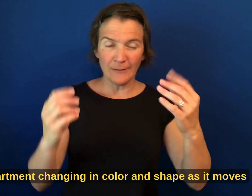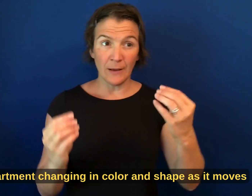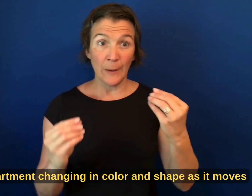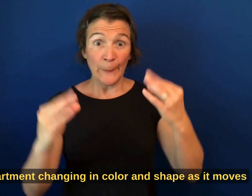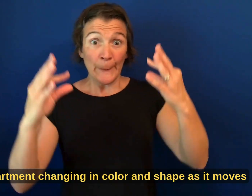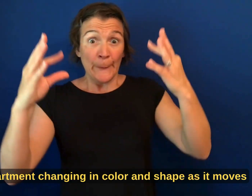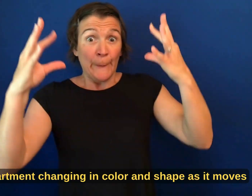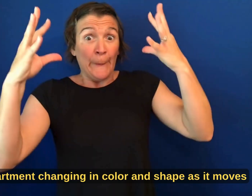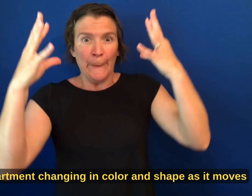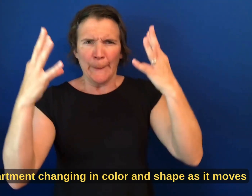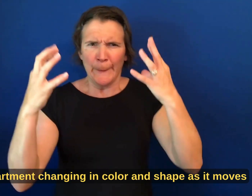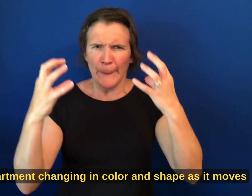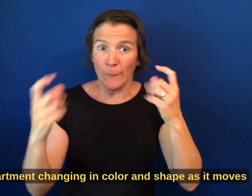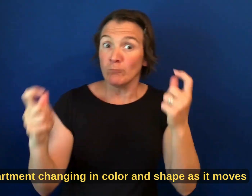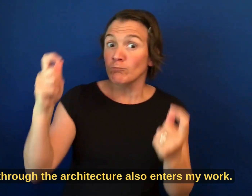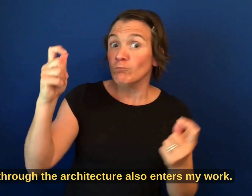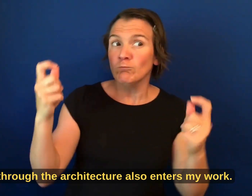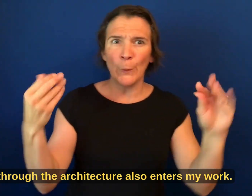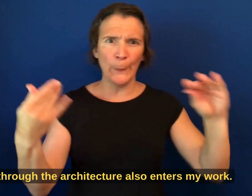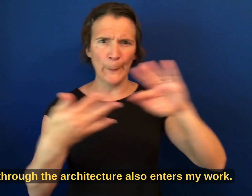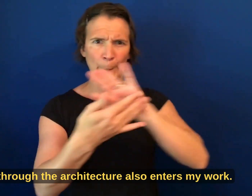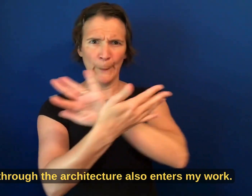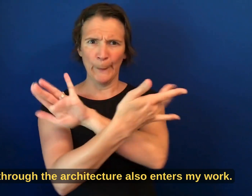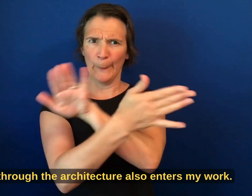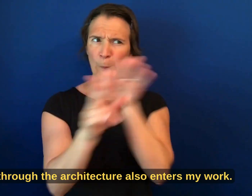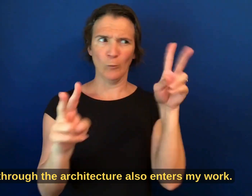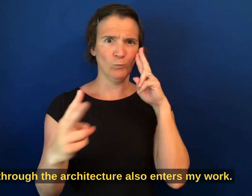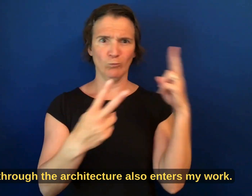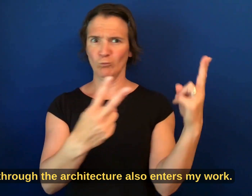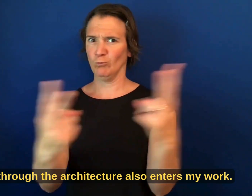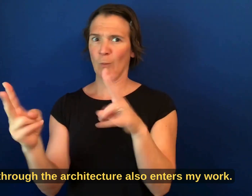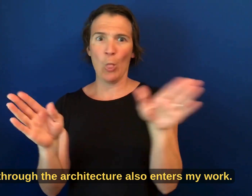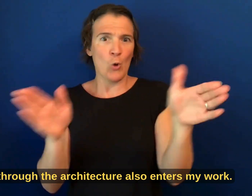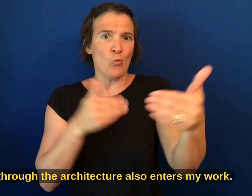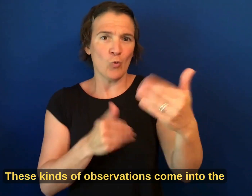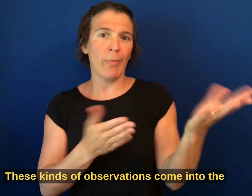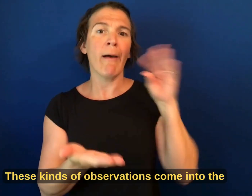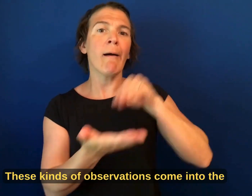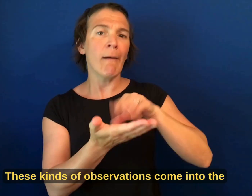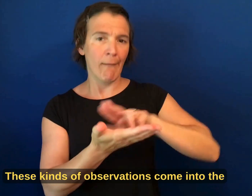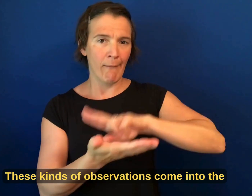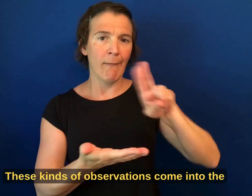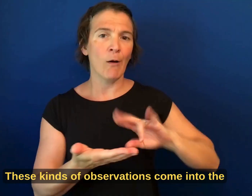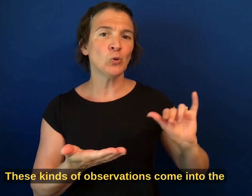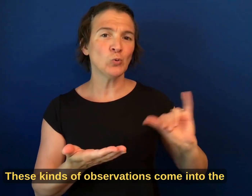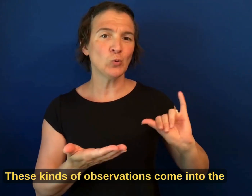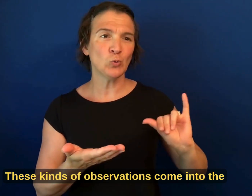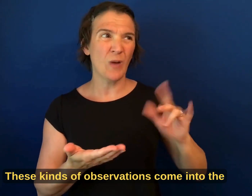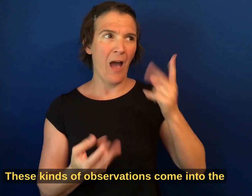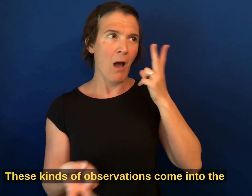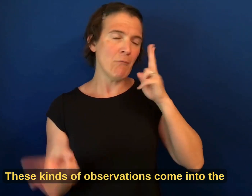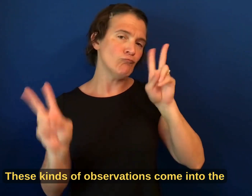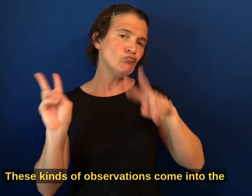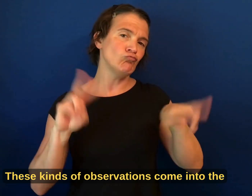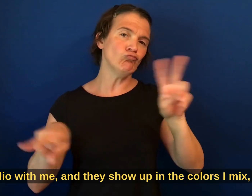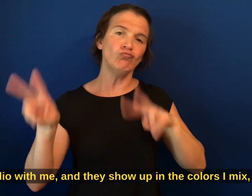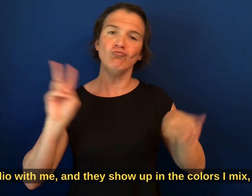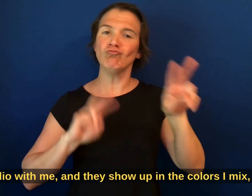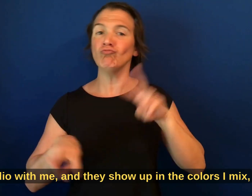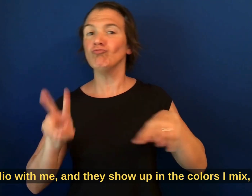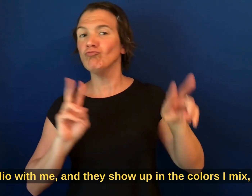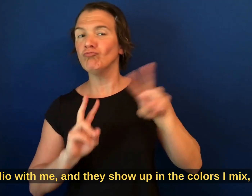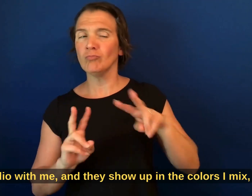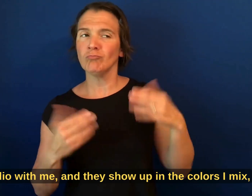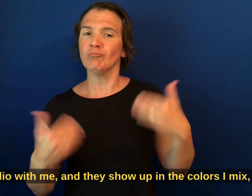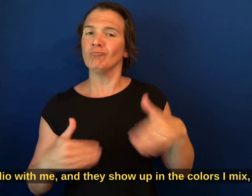apartment, changing in color and shape as it moves through the architecture, also enters my work. These kinds of observations come into the